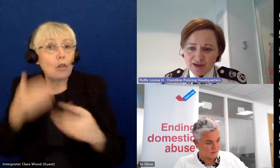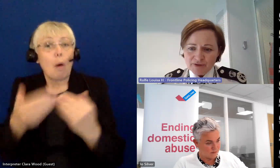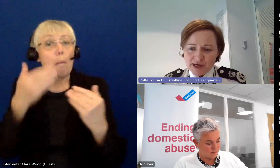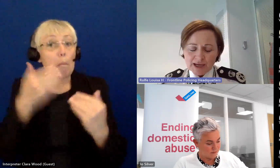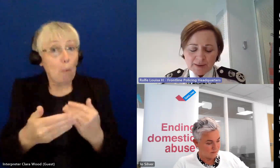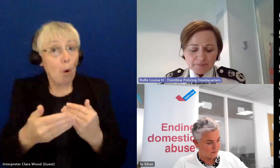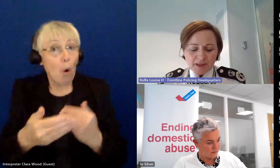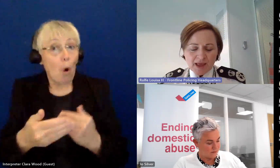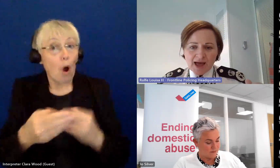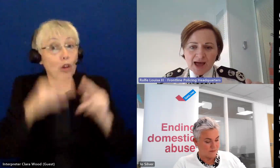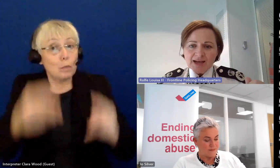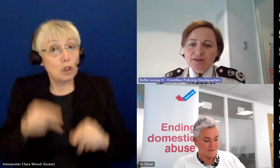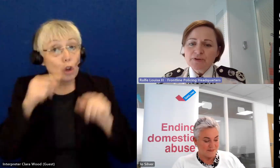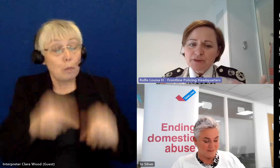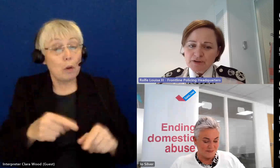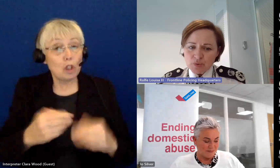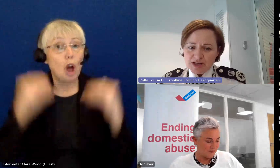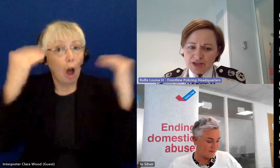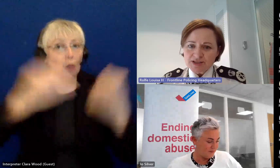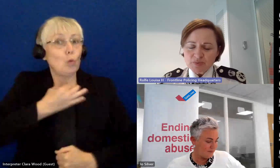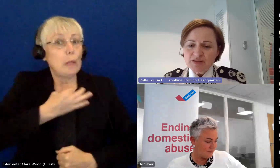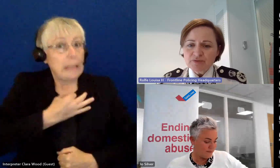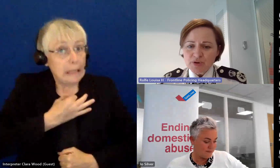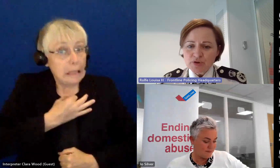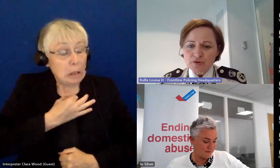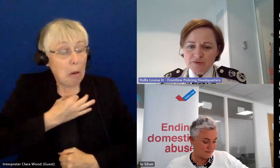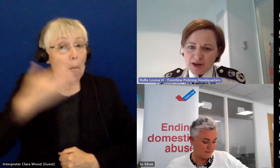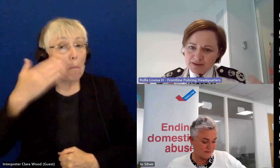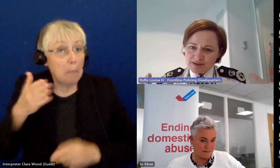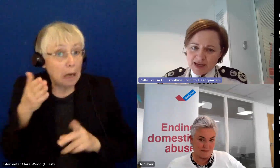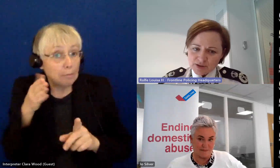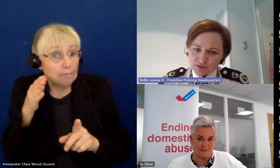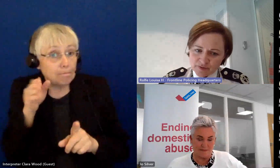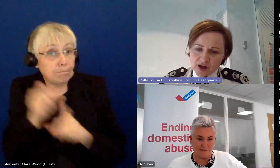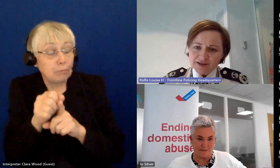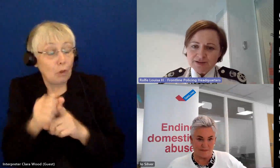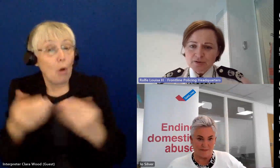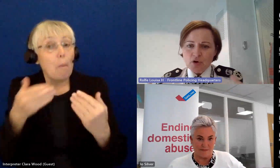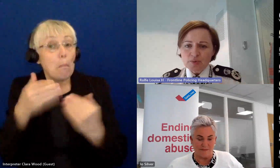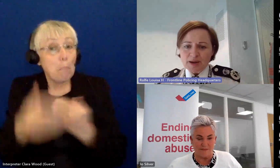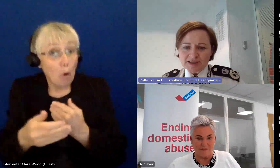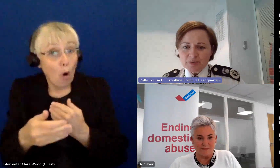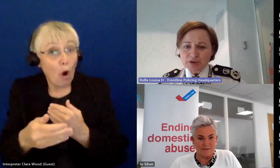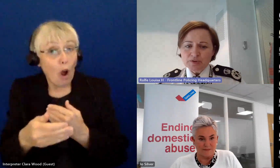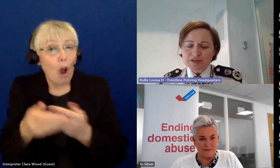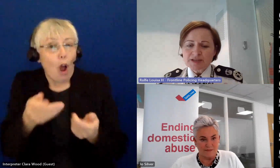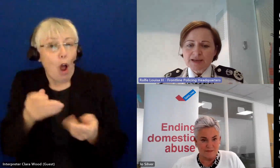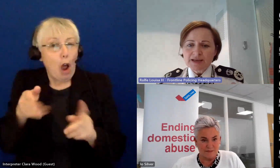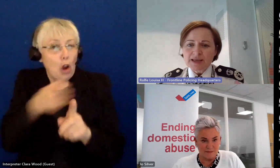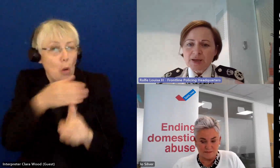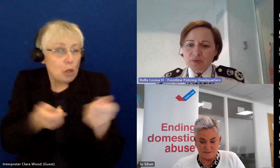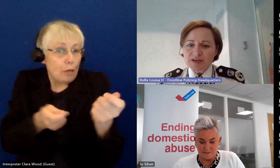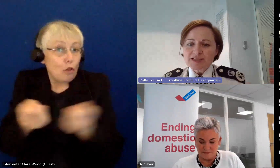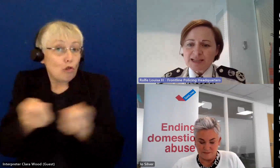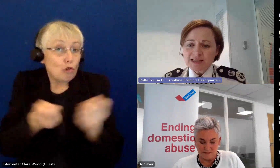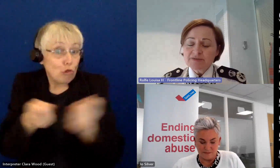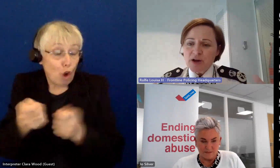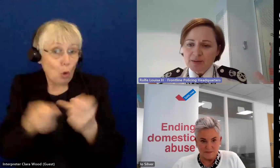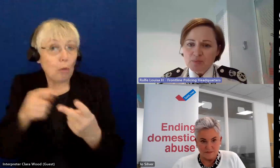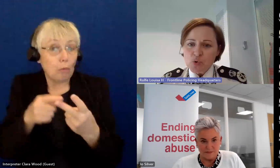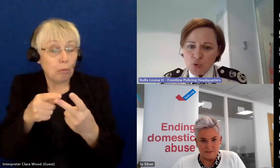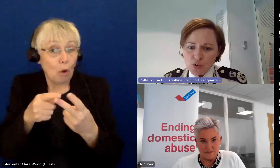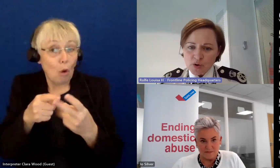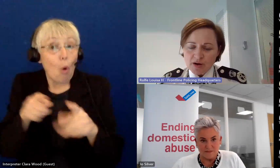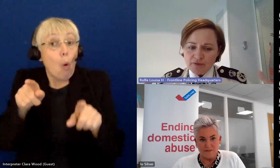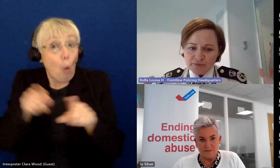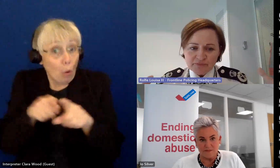controlling behaviour, and even those questions we'd removed about sexual violence and honour-based abuse, it was